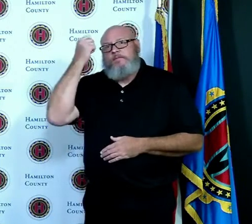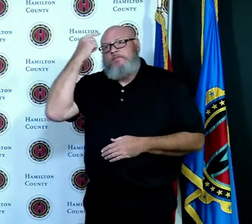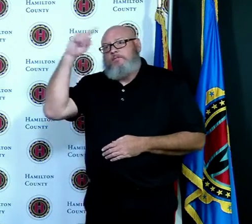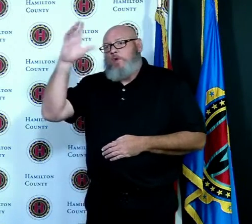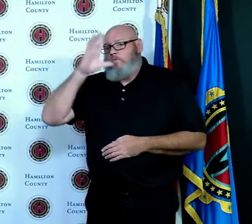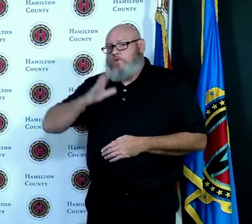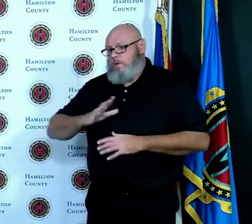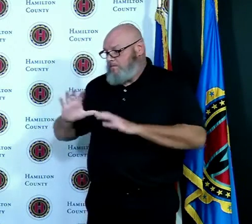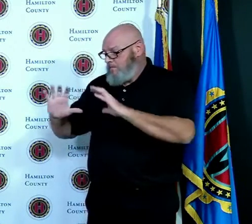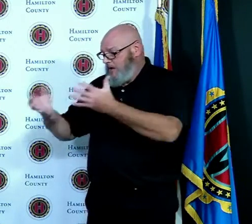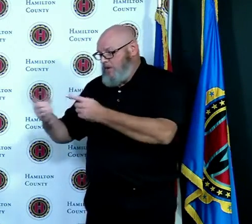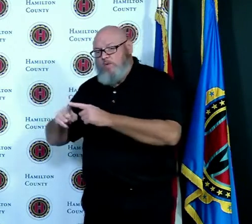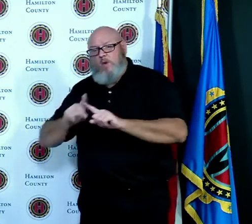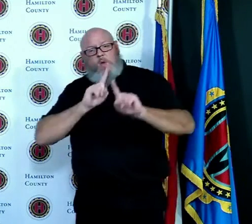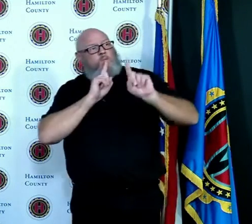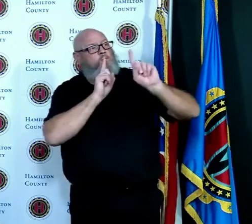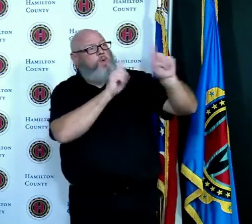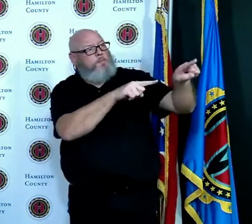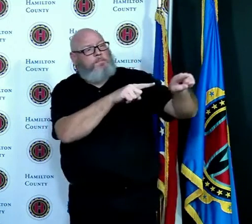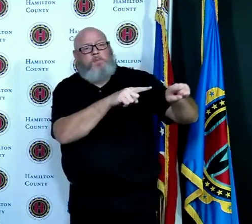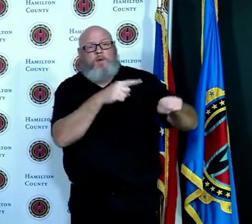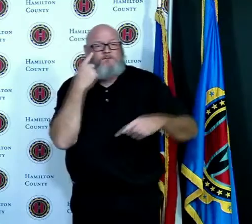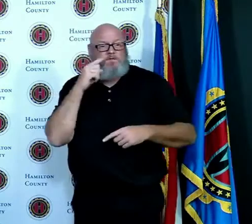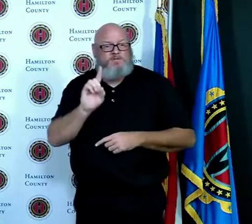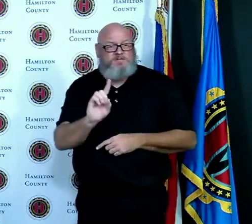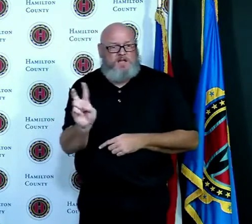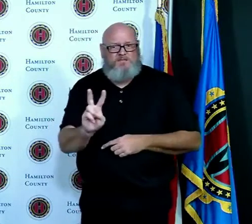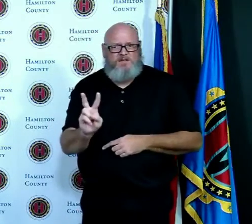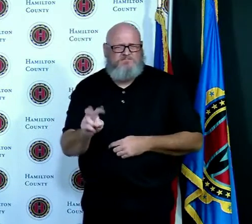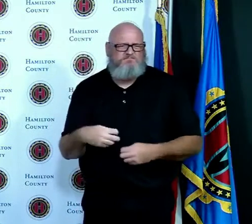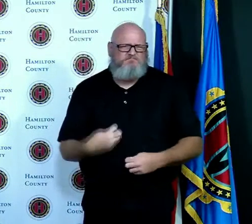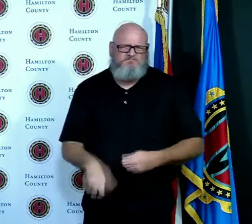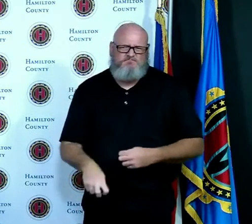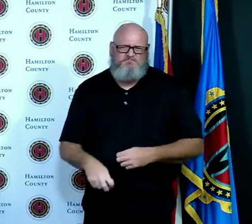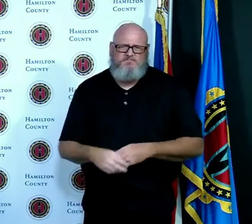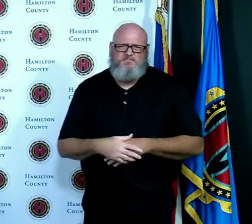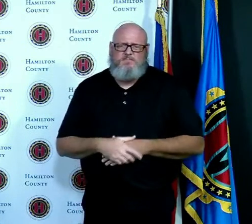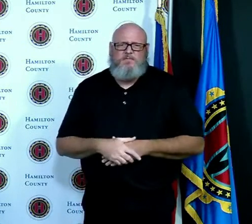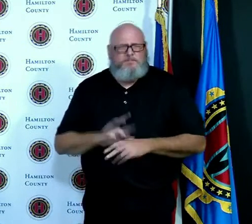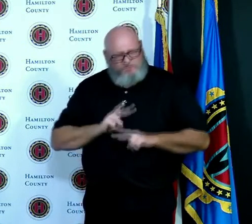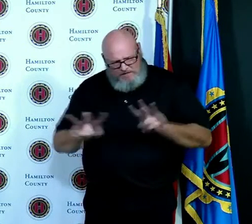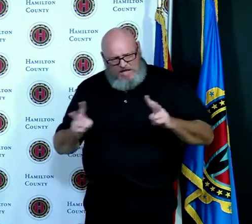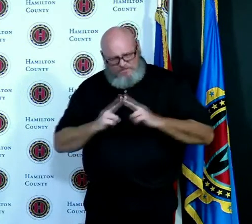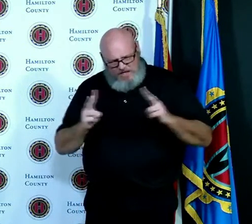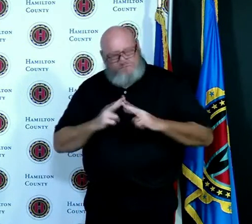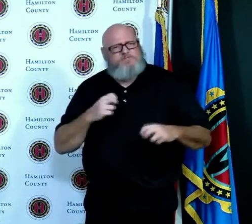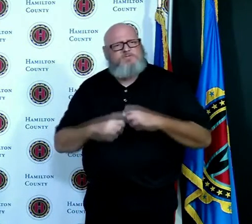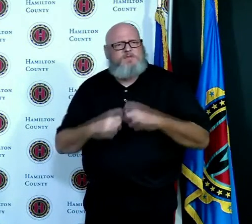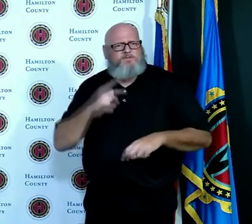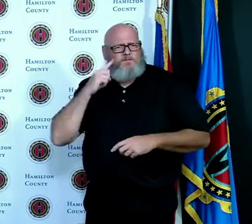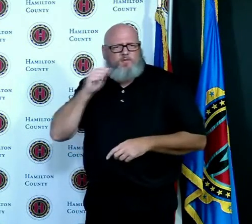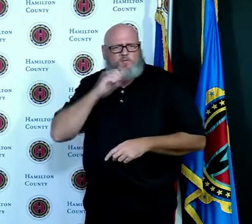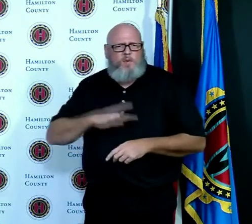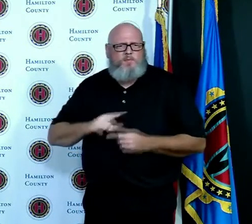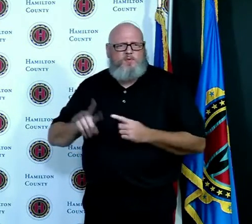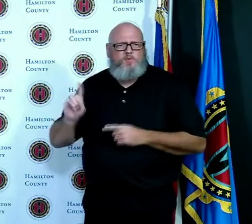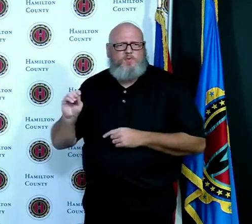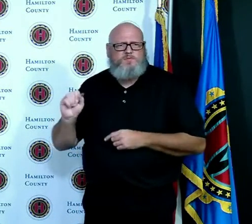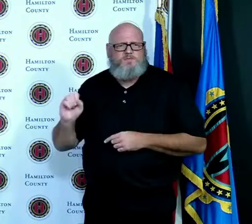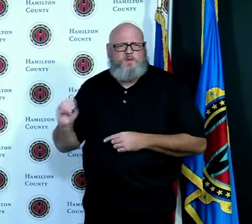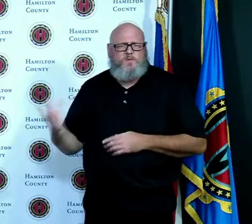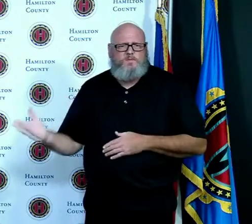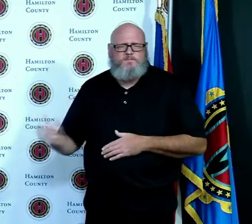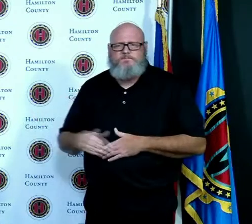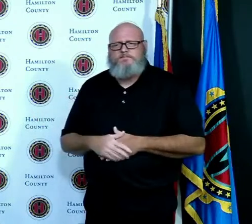I just want to say that it's an opportunity, I think, for Hamilton County to move forward in a way that we haven't been able